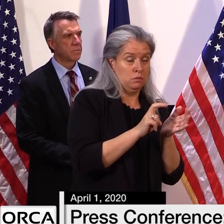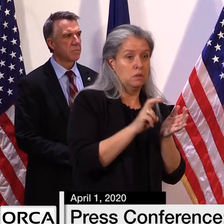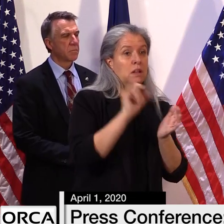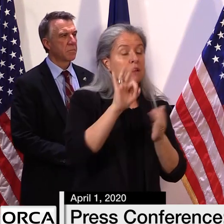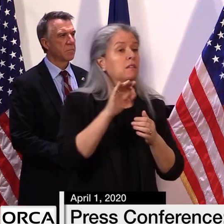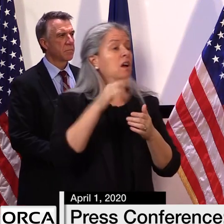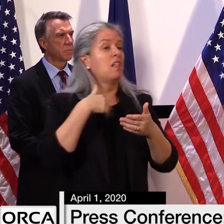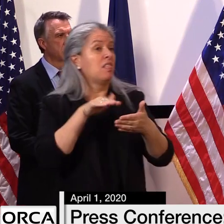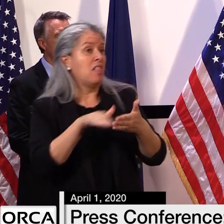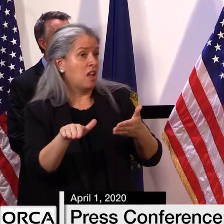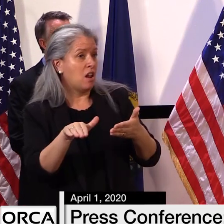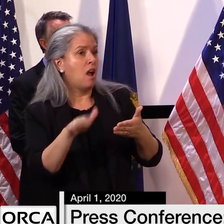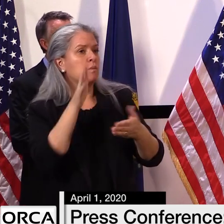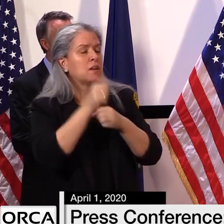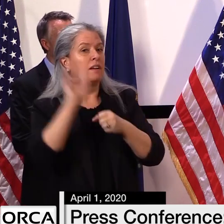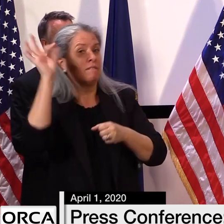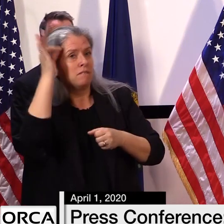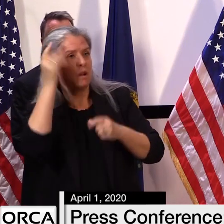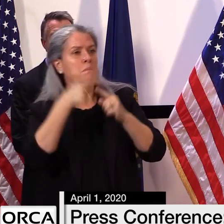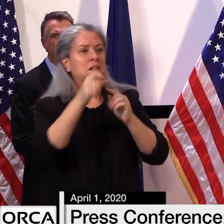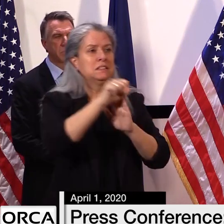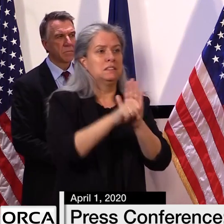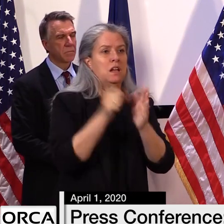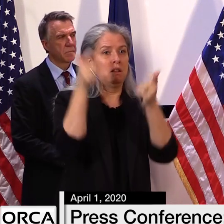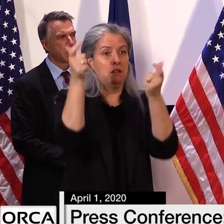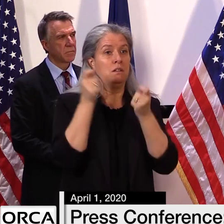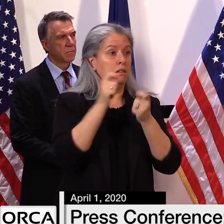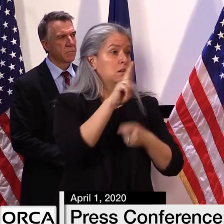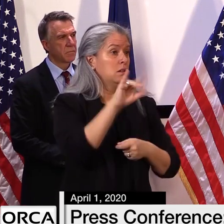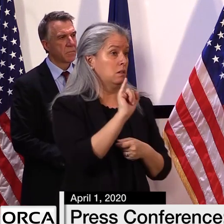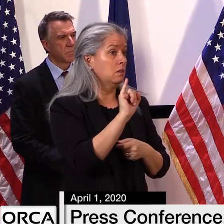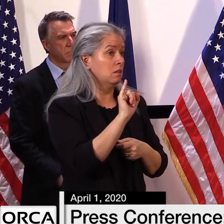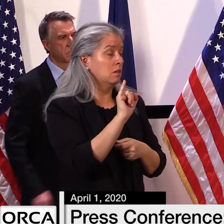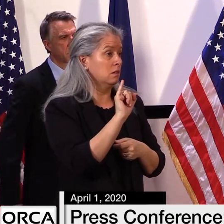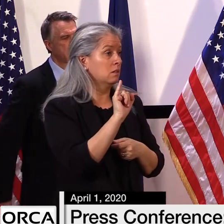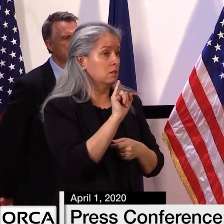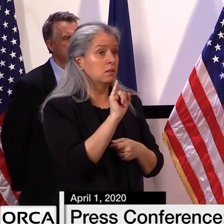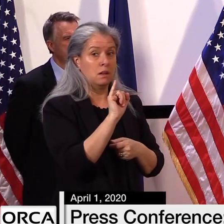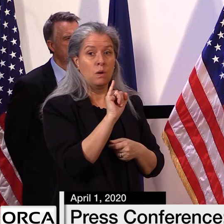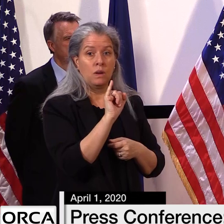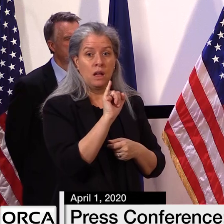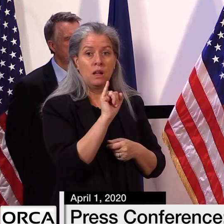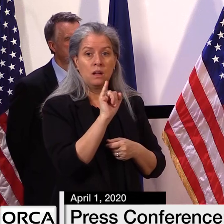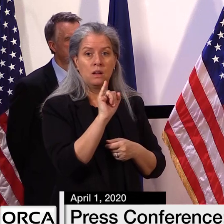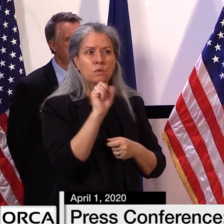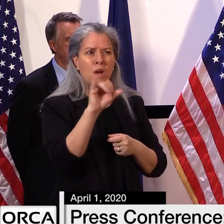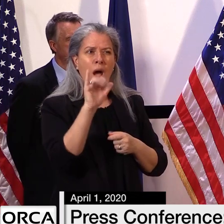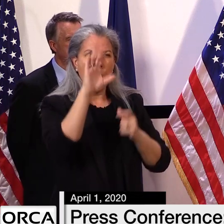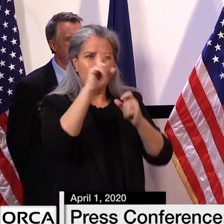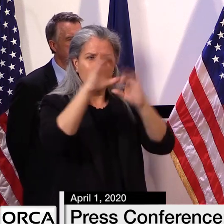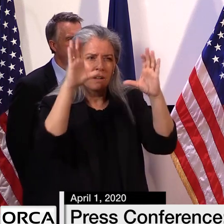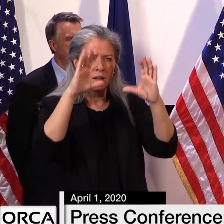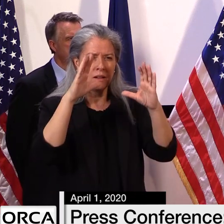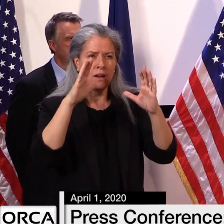state and the federal supplement for unemployment. That's going to be essential as people try to pay their